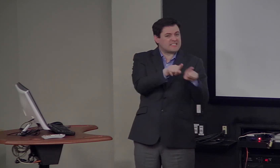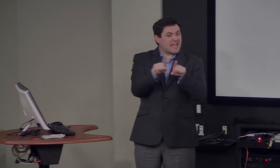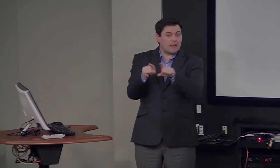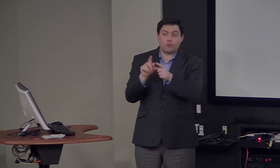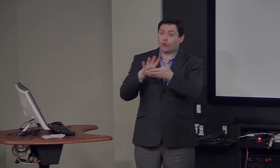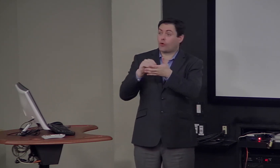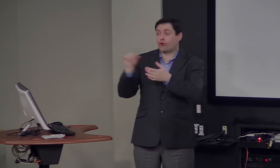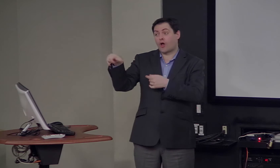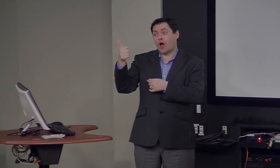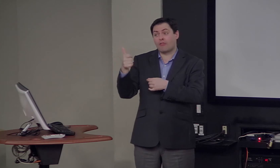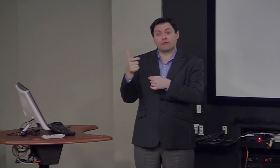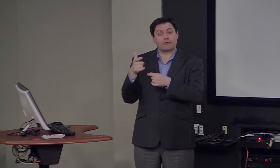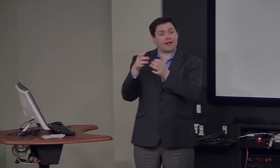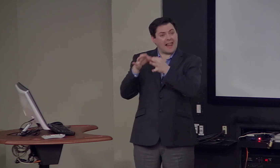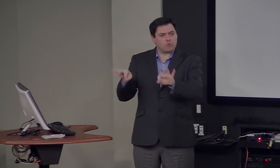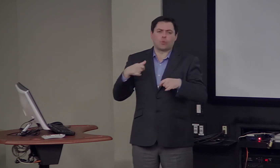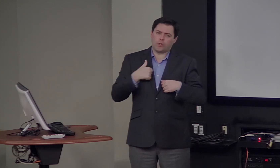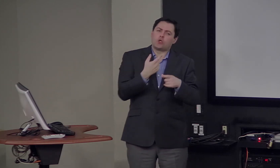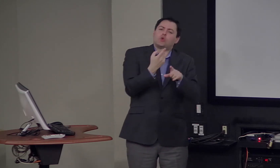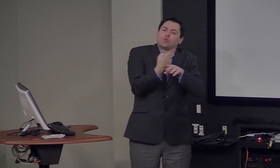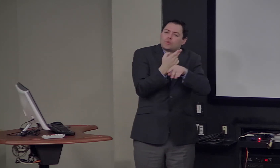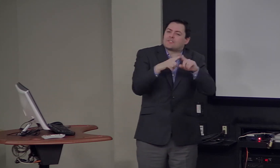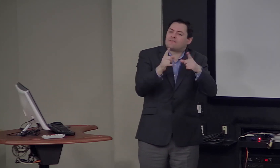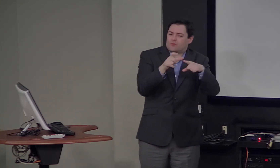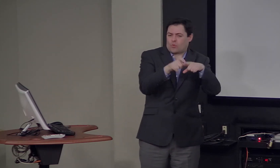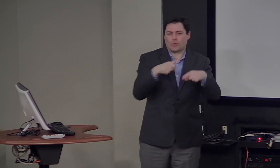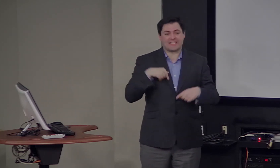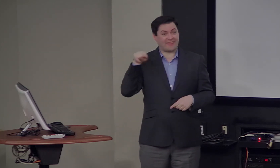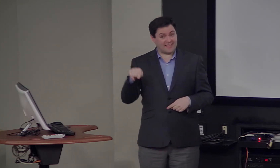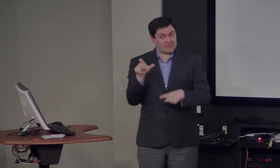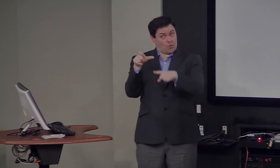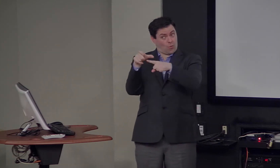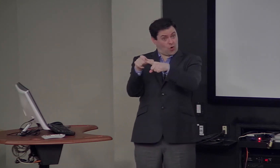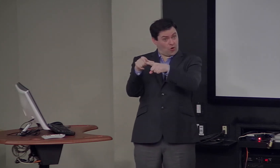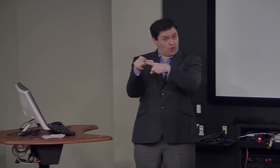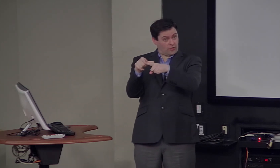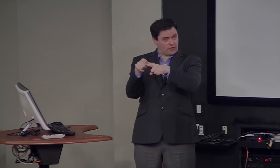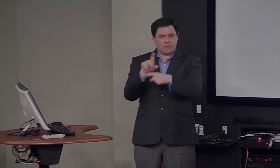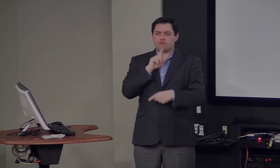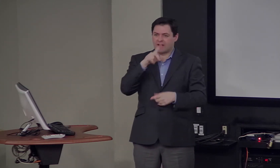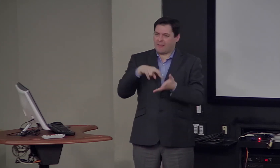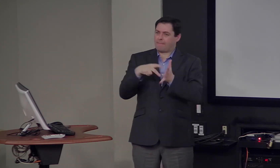that. As well, if you're learning another language, then you would be using more of a